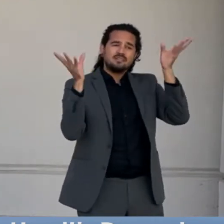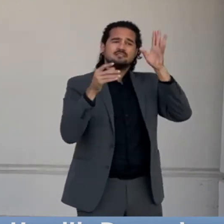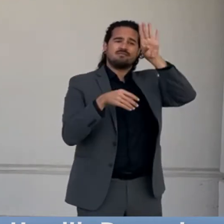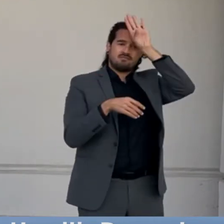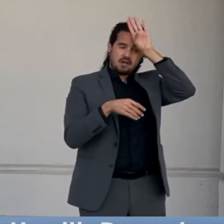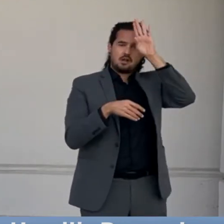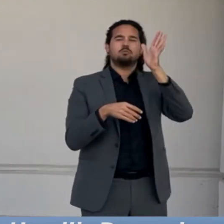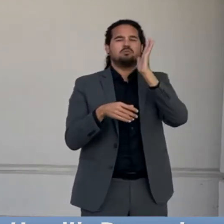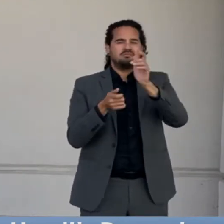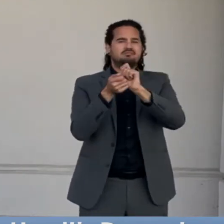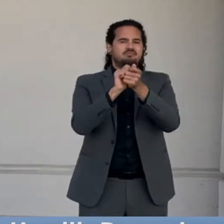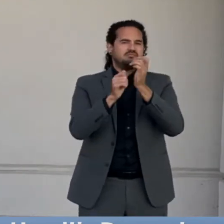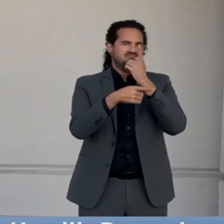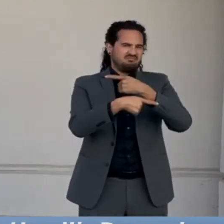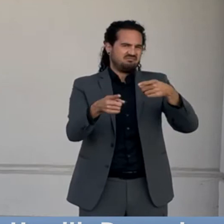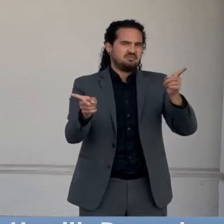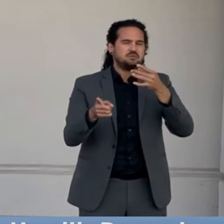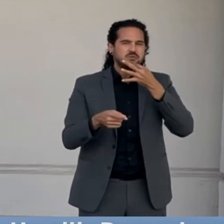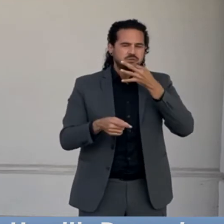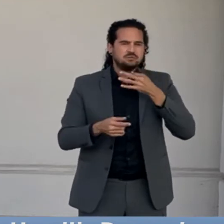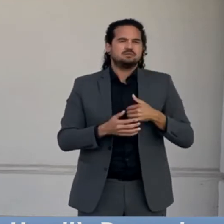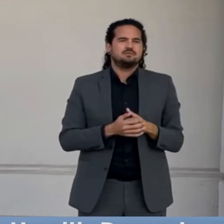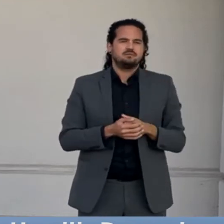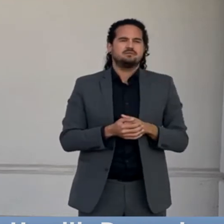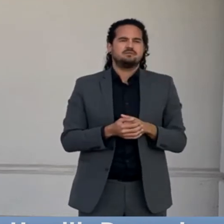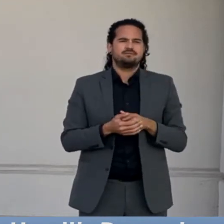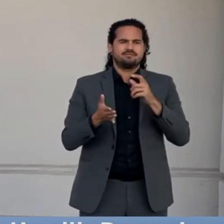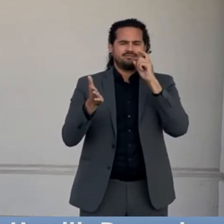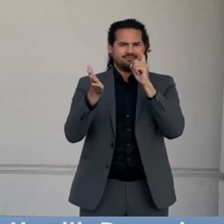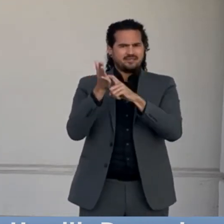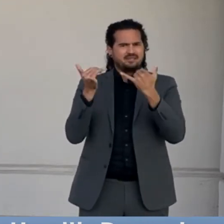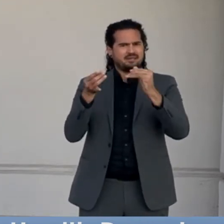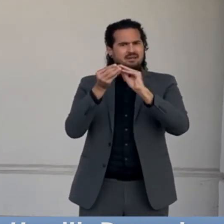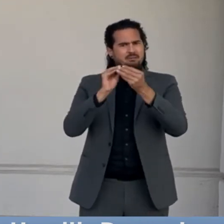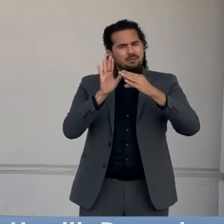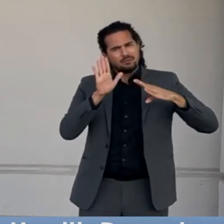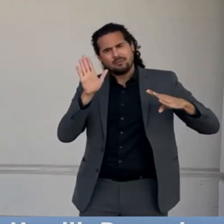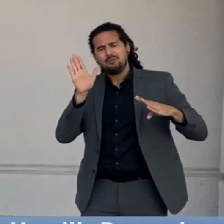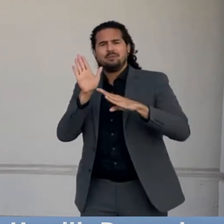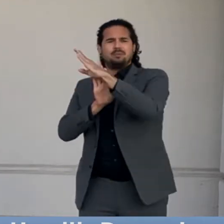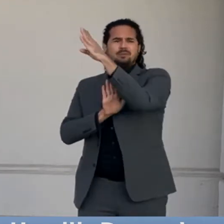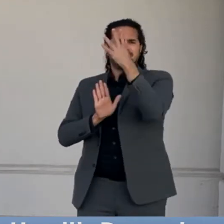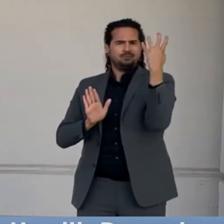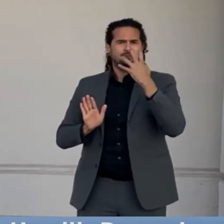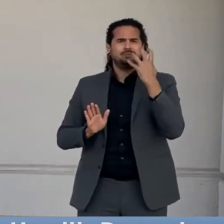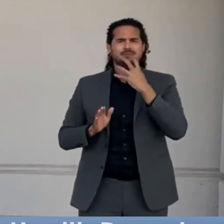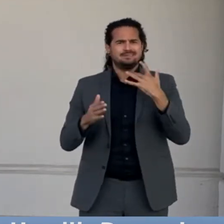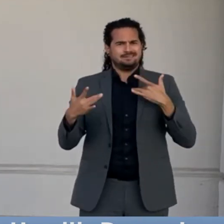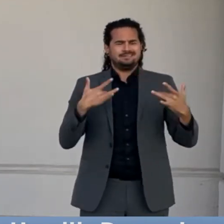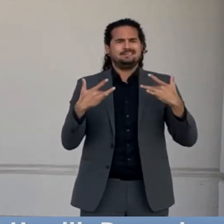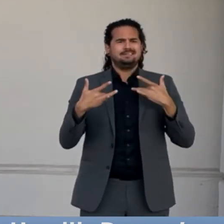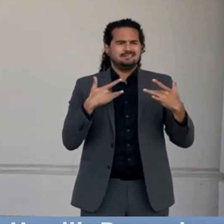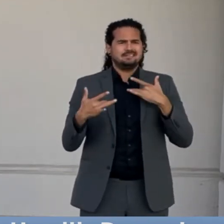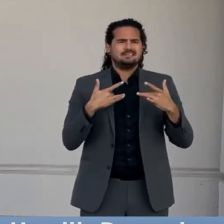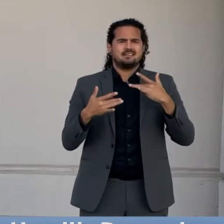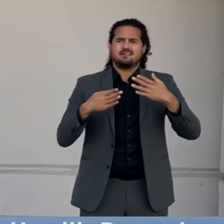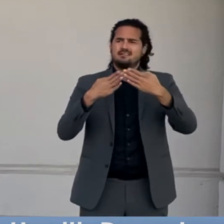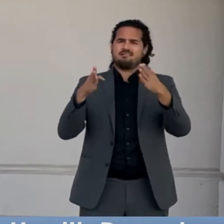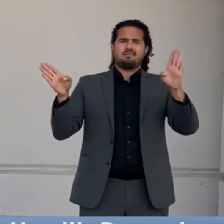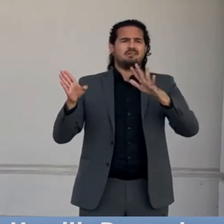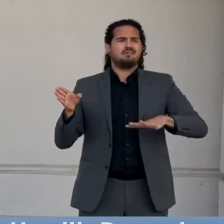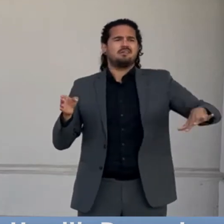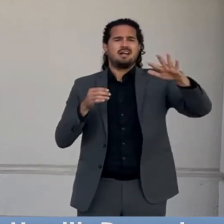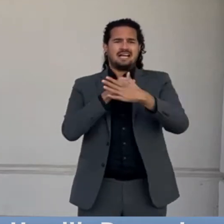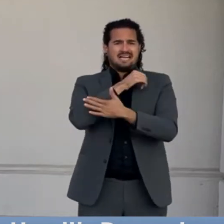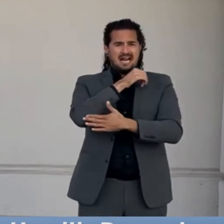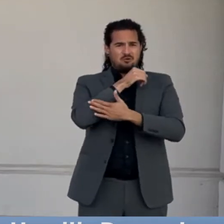and especially as cases continue to increase rapidly across our region, we need everyone to closely follow these public health guidances in order to